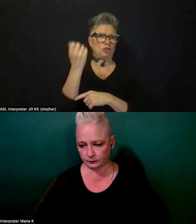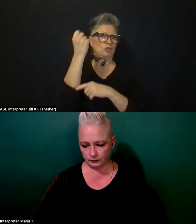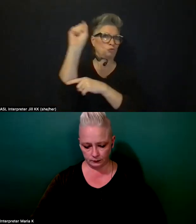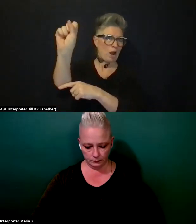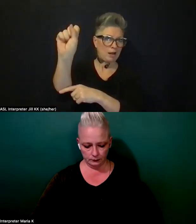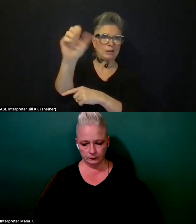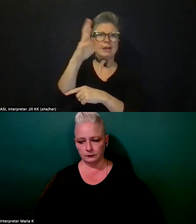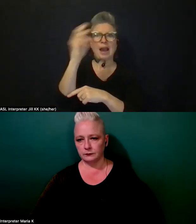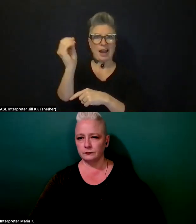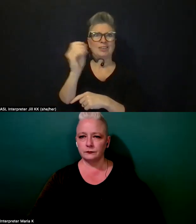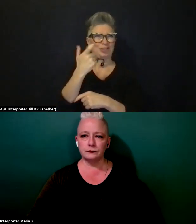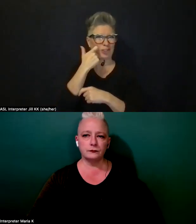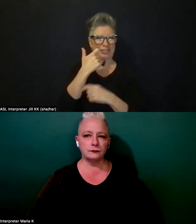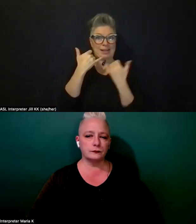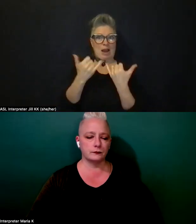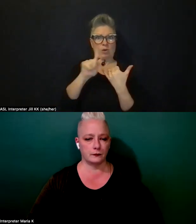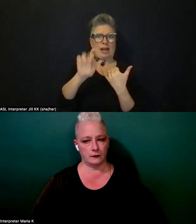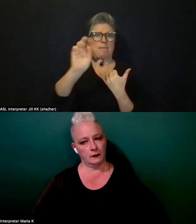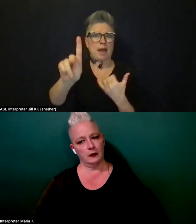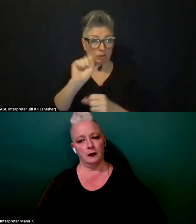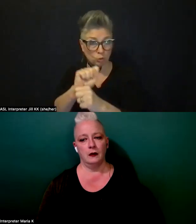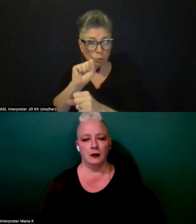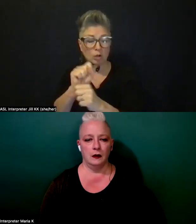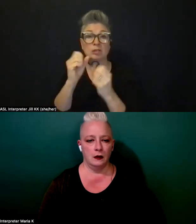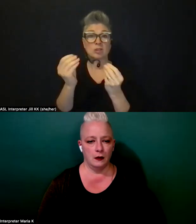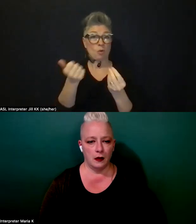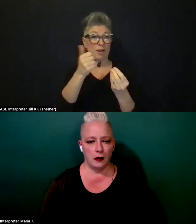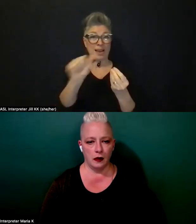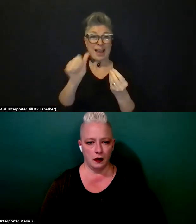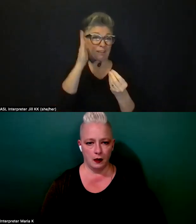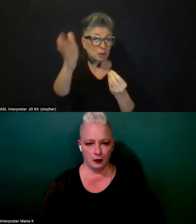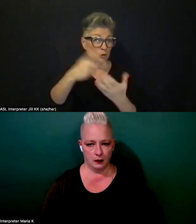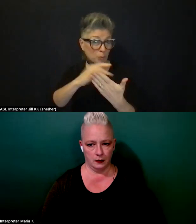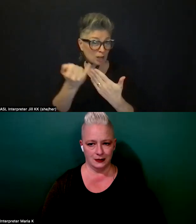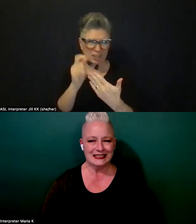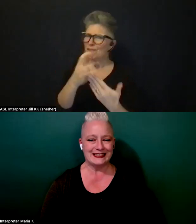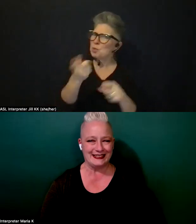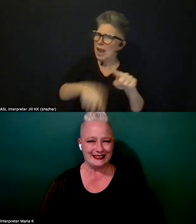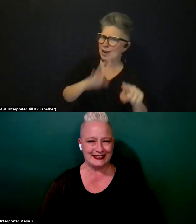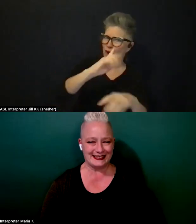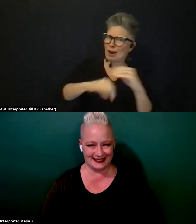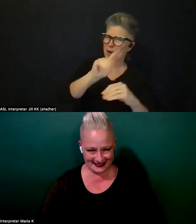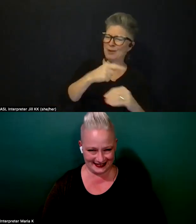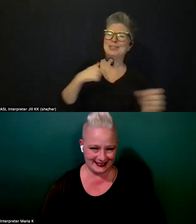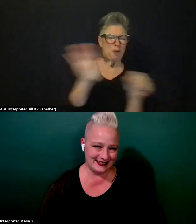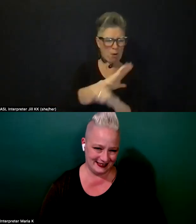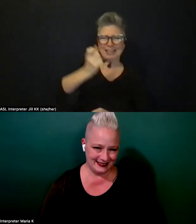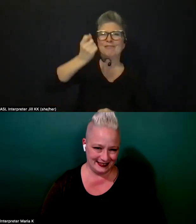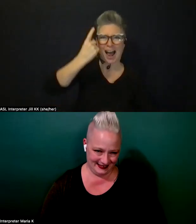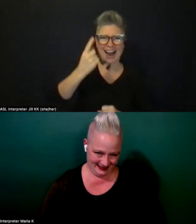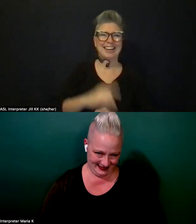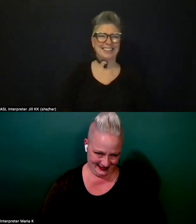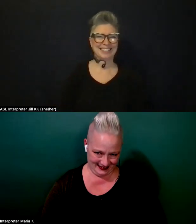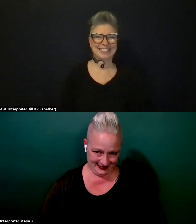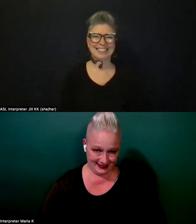to work. So any like future project, if you can't talk about it, that's totally fine with me.